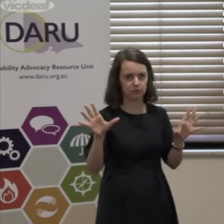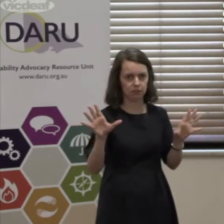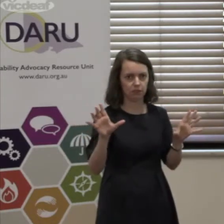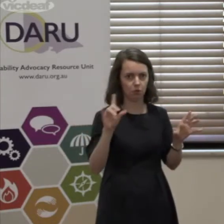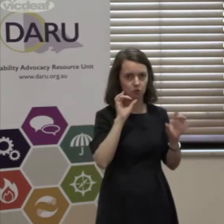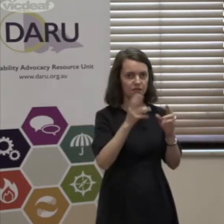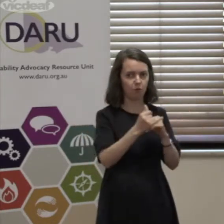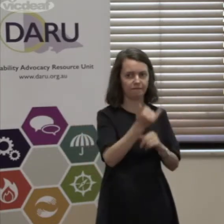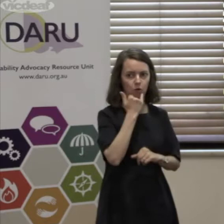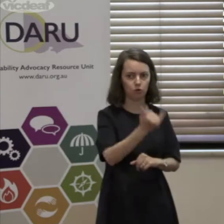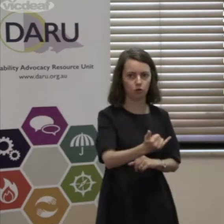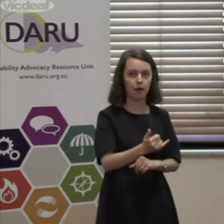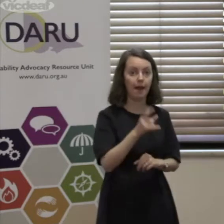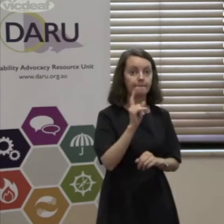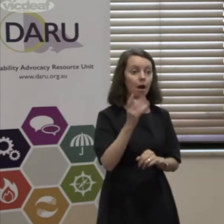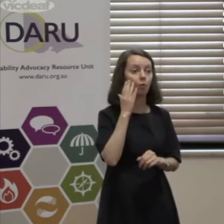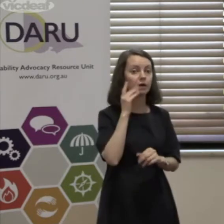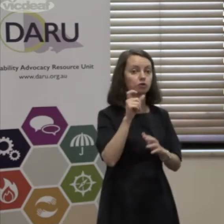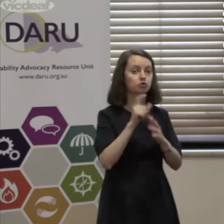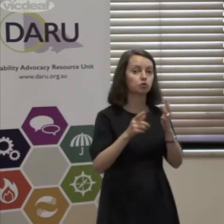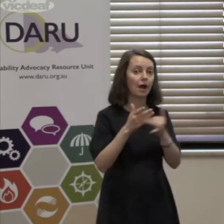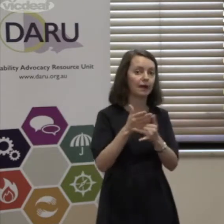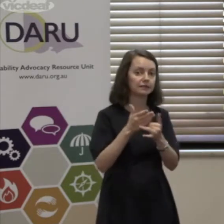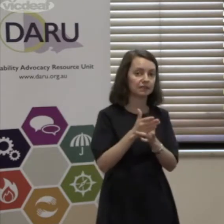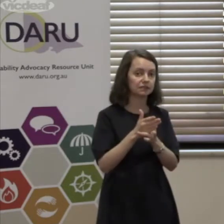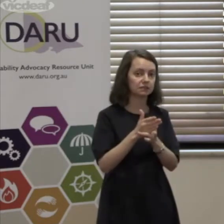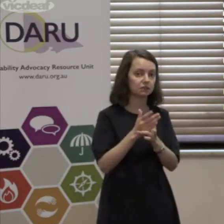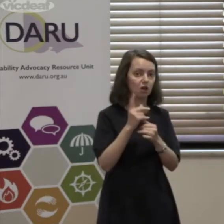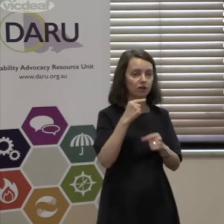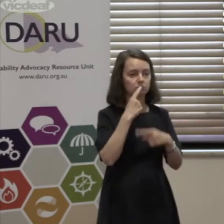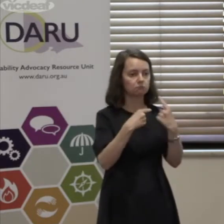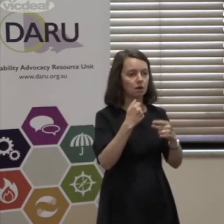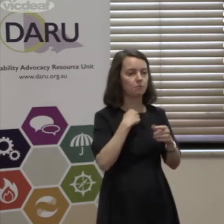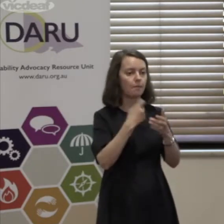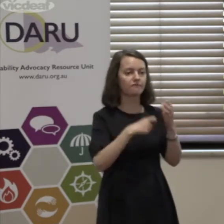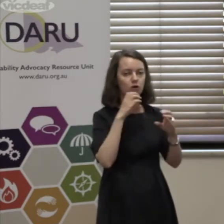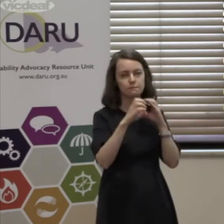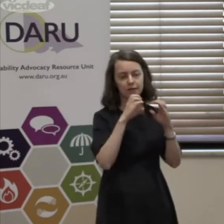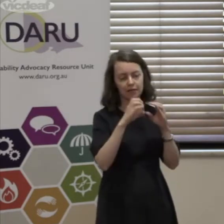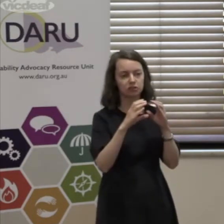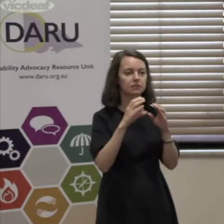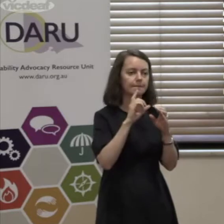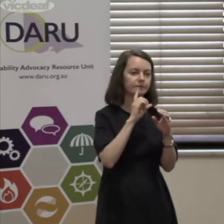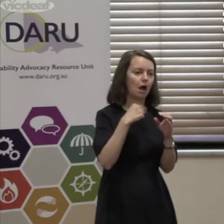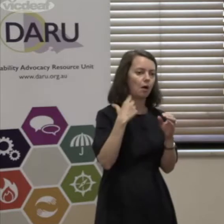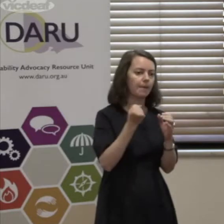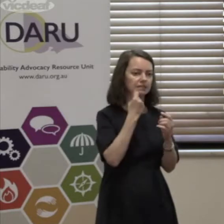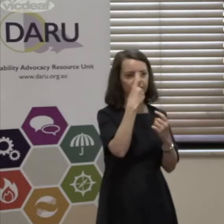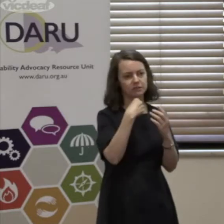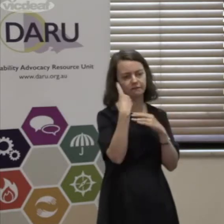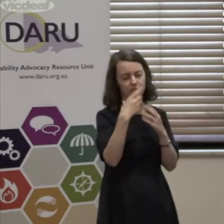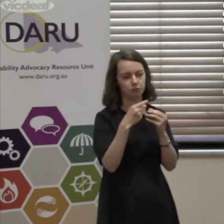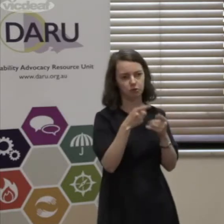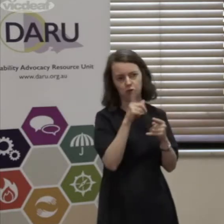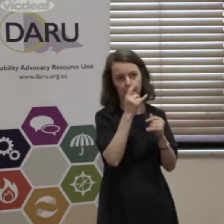the phone. But, of course, when you go through access, you can talk about your preferred communication method and you can say that it needs to be face-to-face if that's